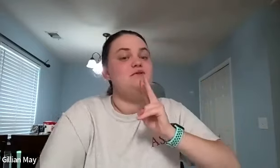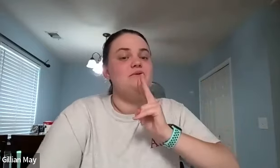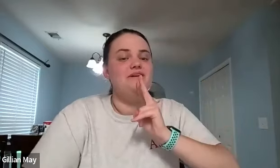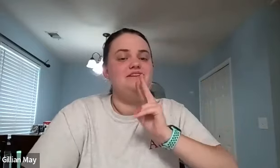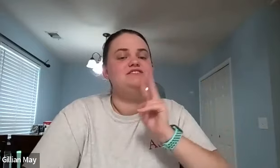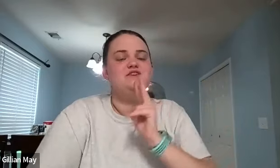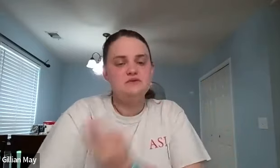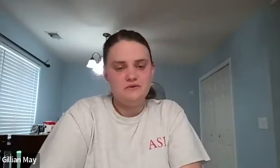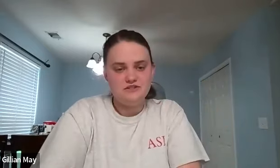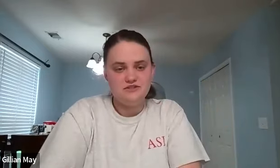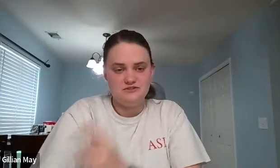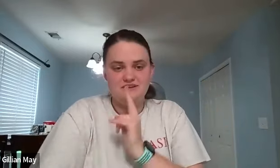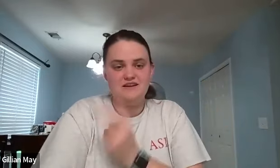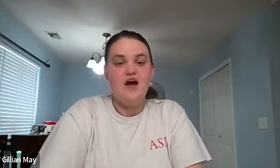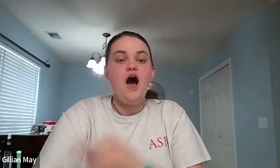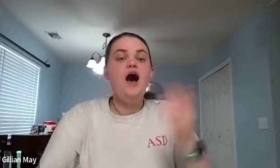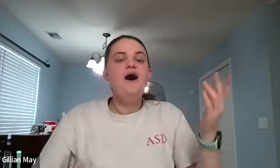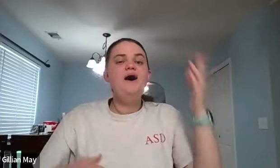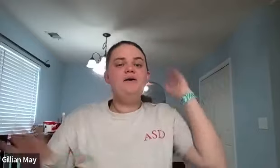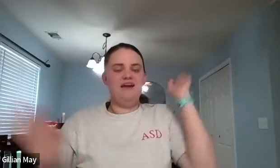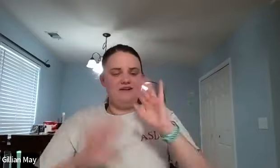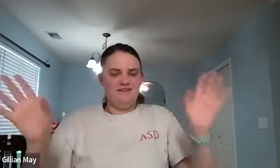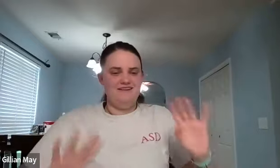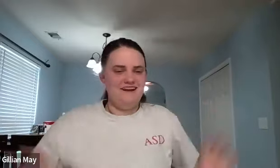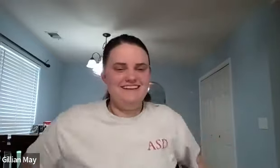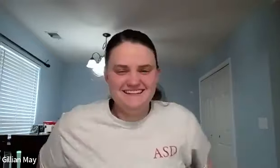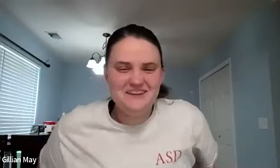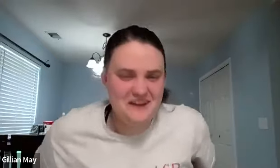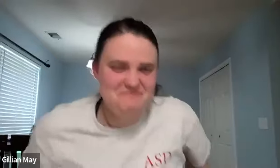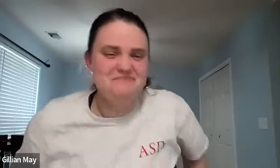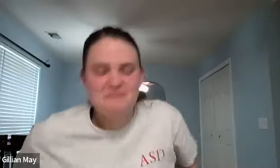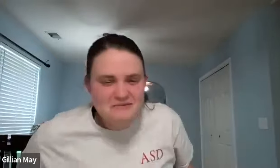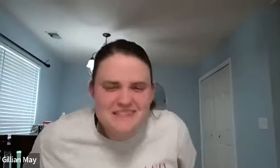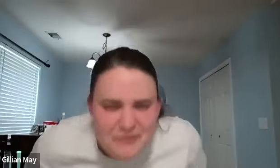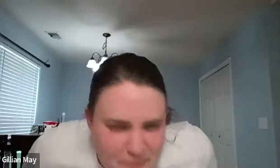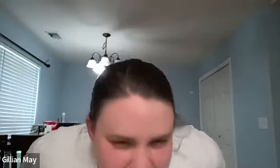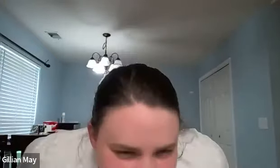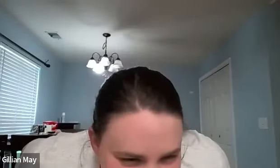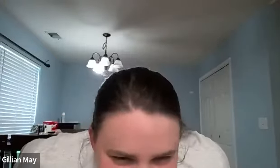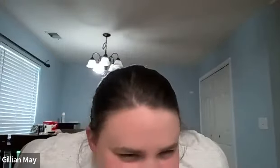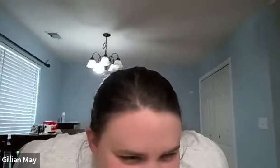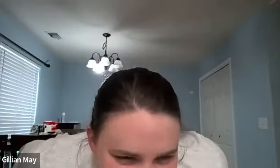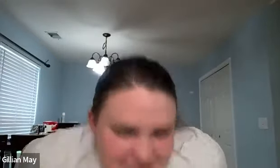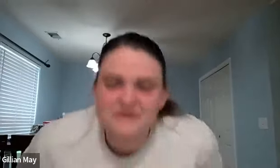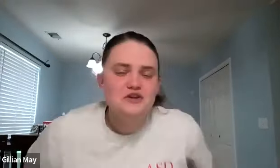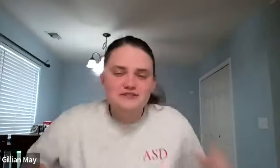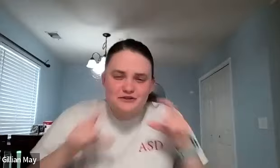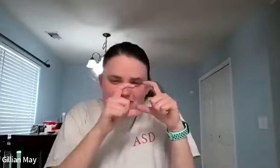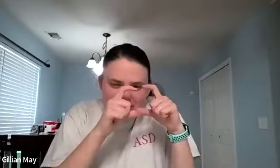2 children. Oh, okay. Get it. Sorry. My brain was like, am I seeing this right? You're also on a smaller screen